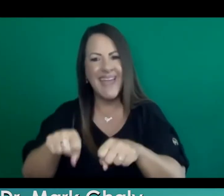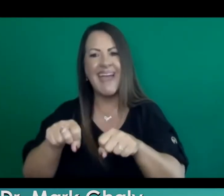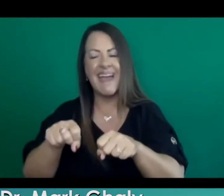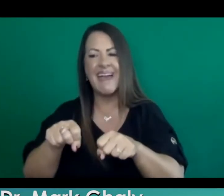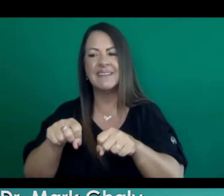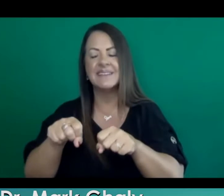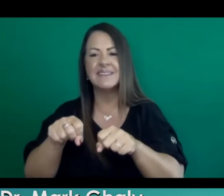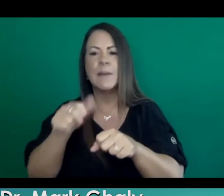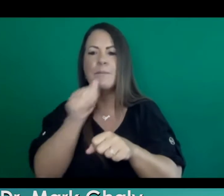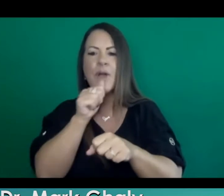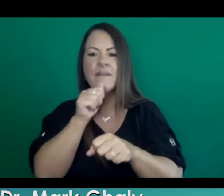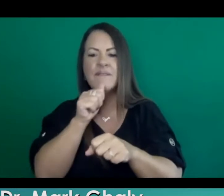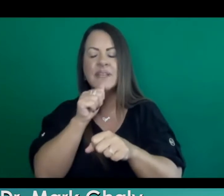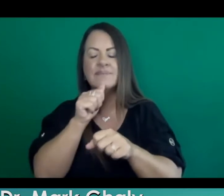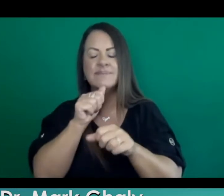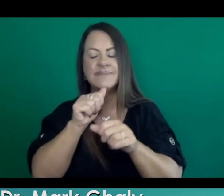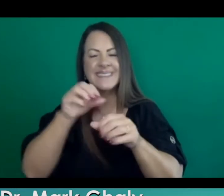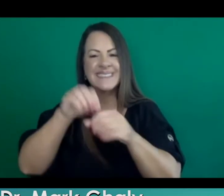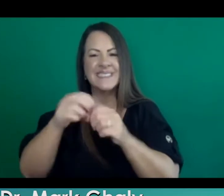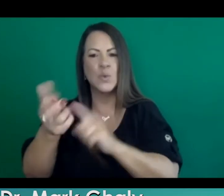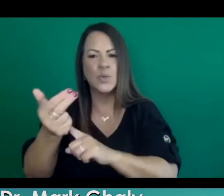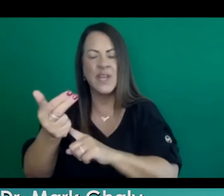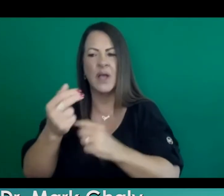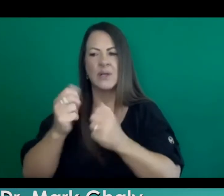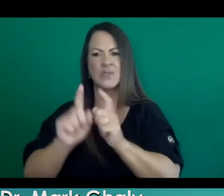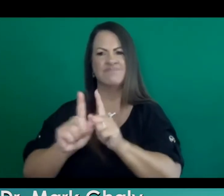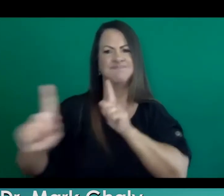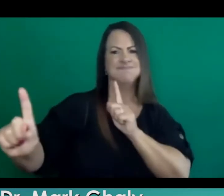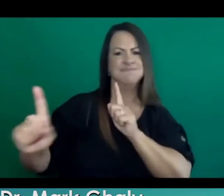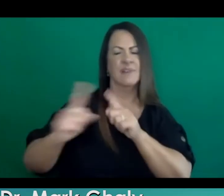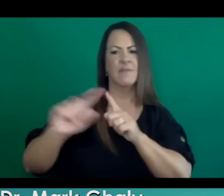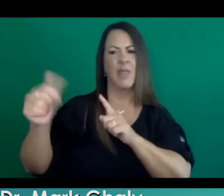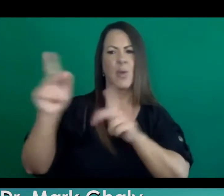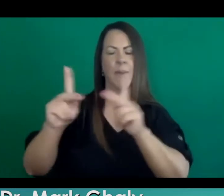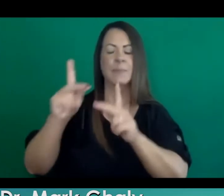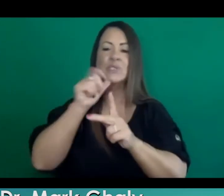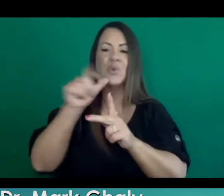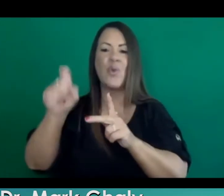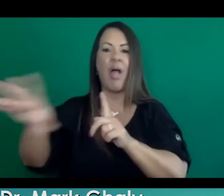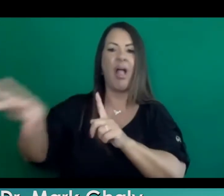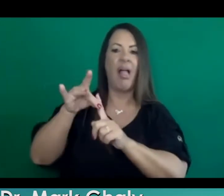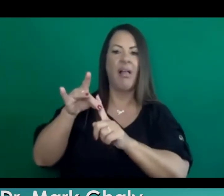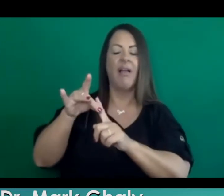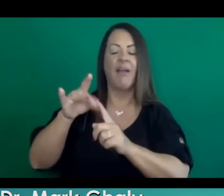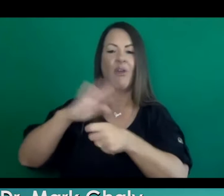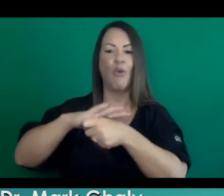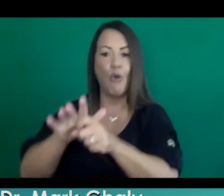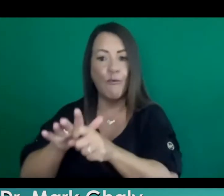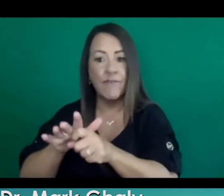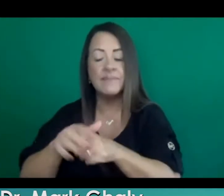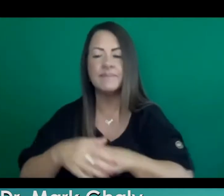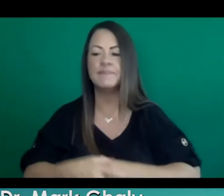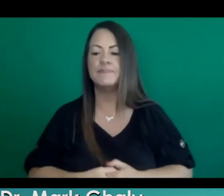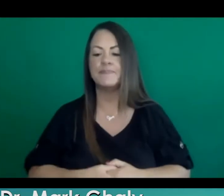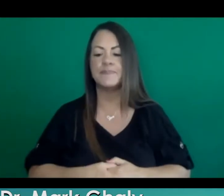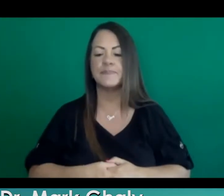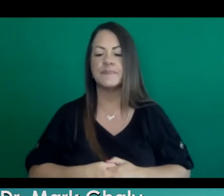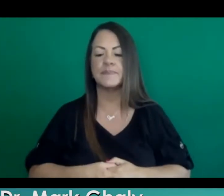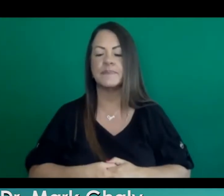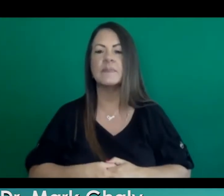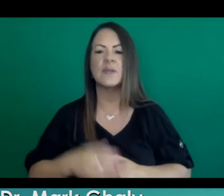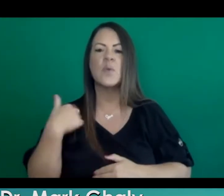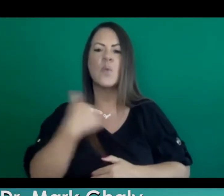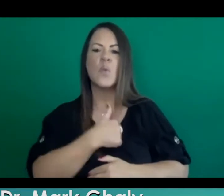distancing and other COVID-19 precautions that help us reduce transmission. We have well over